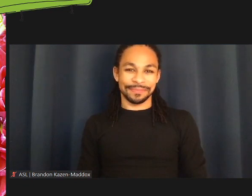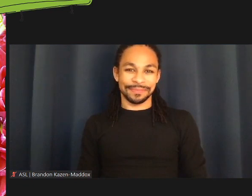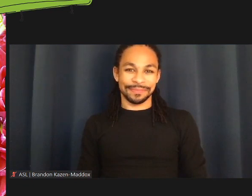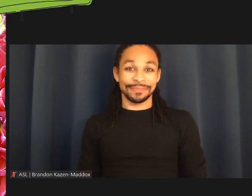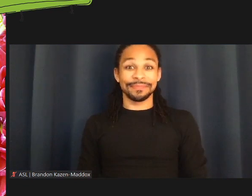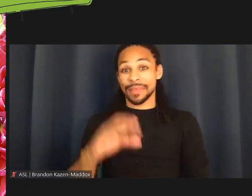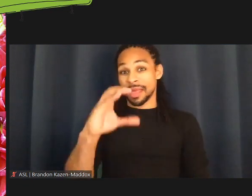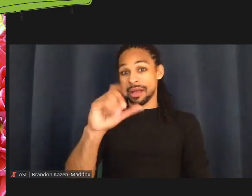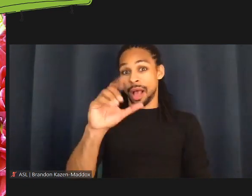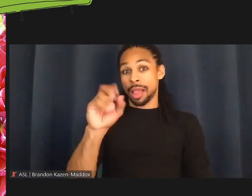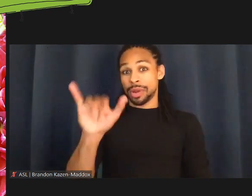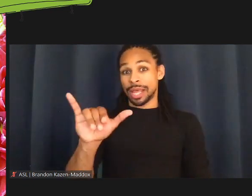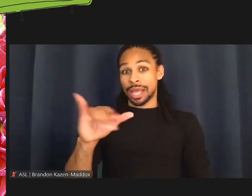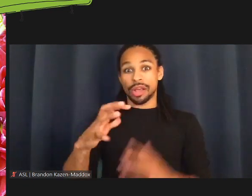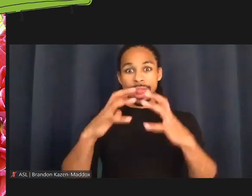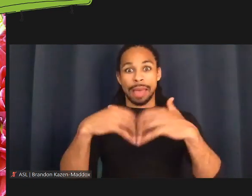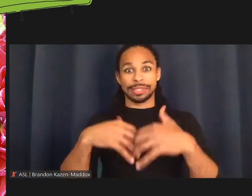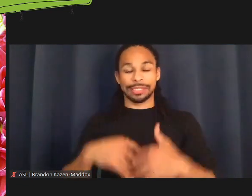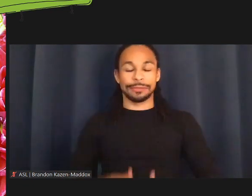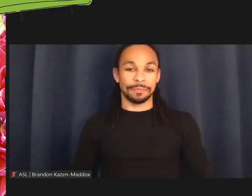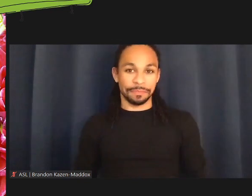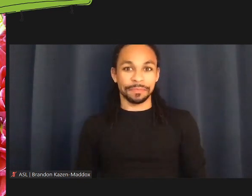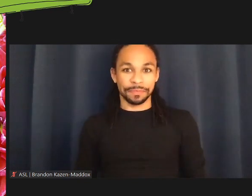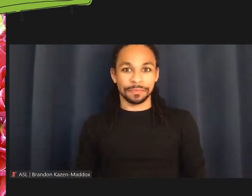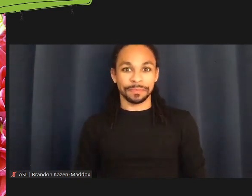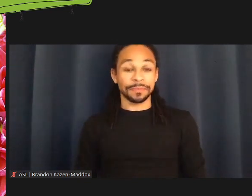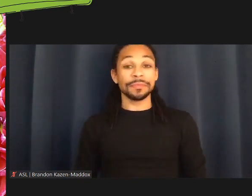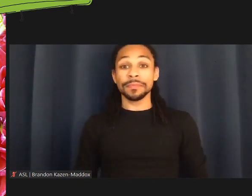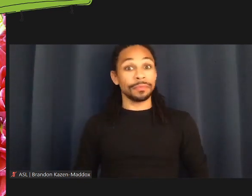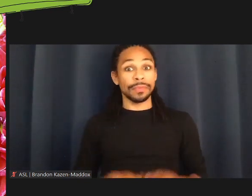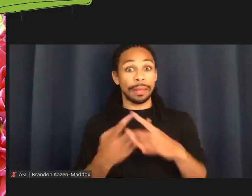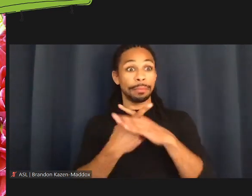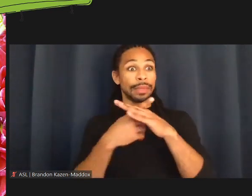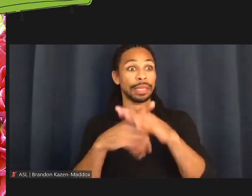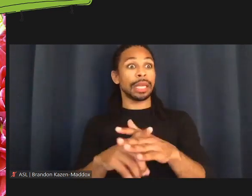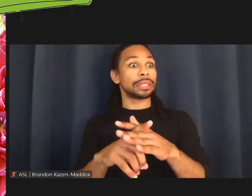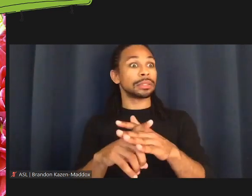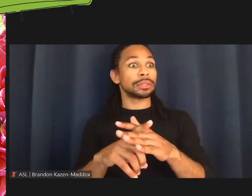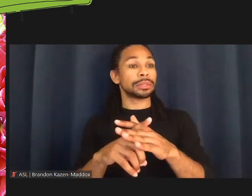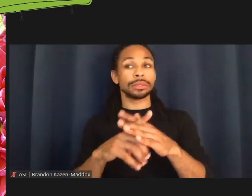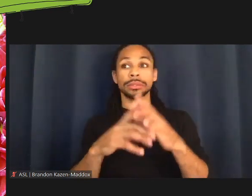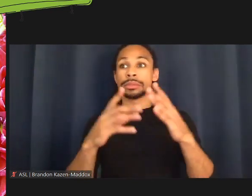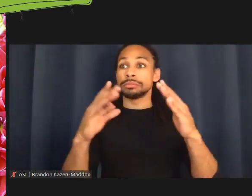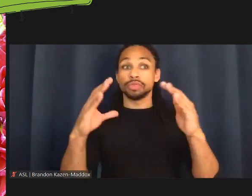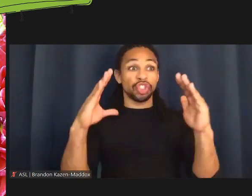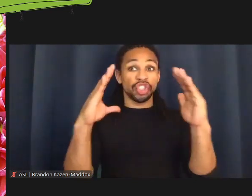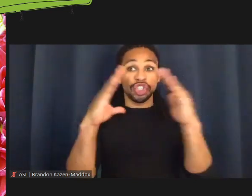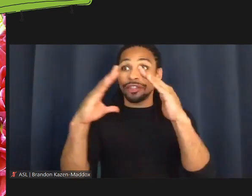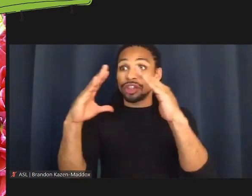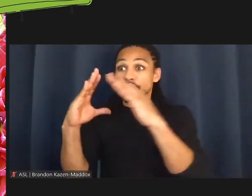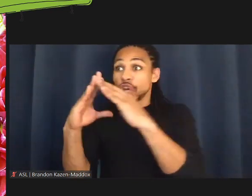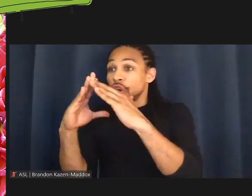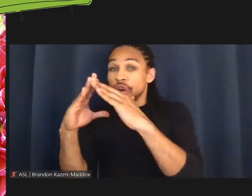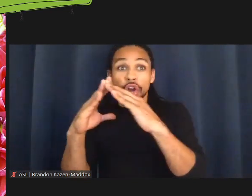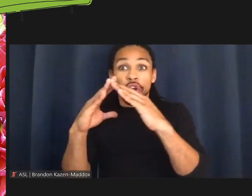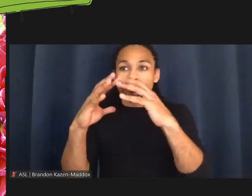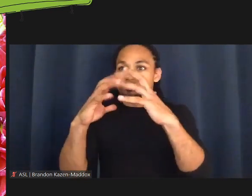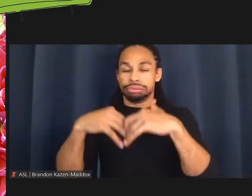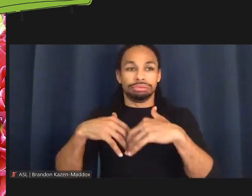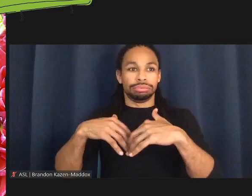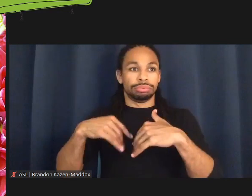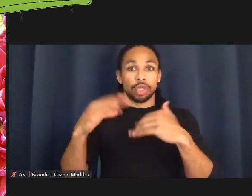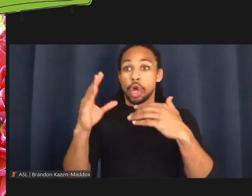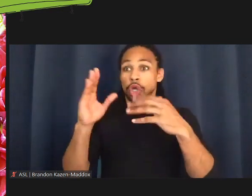Colony collapse. Begins without shelter in a storm. What I have to do